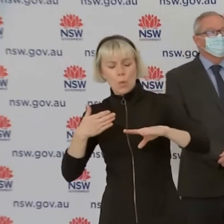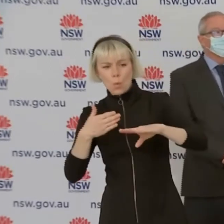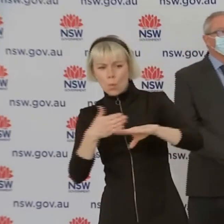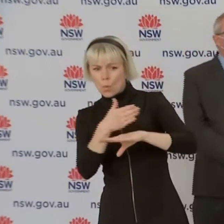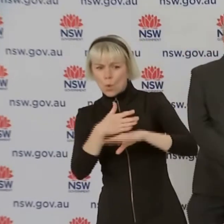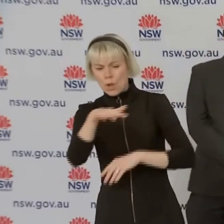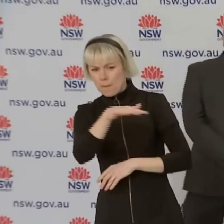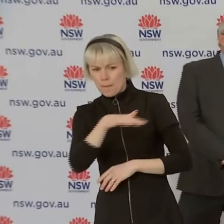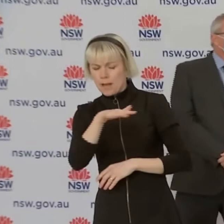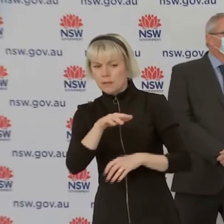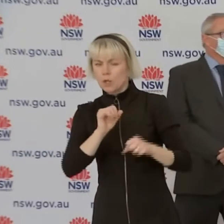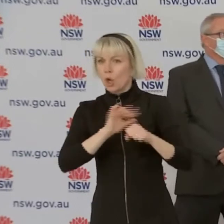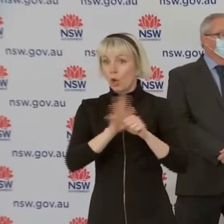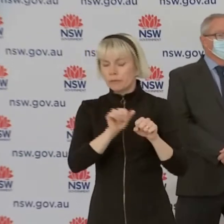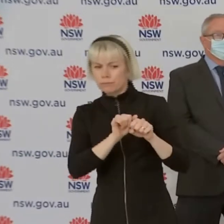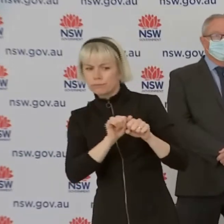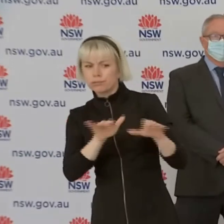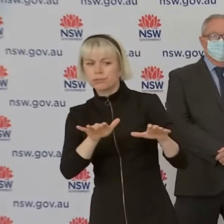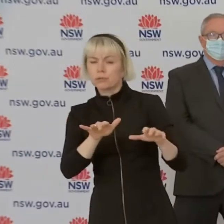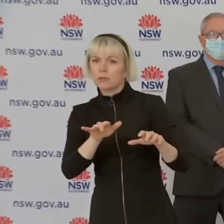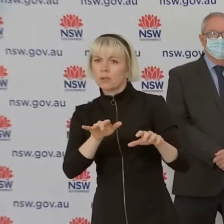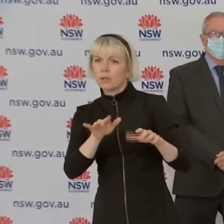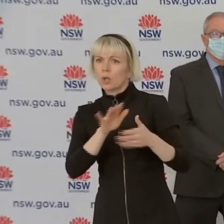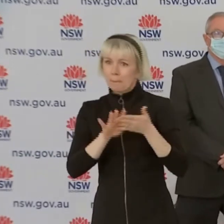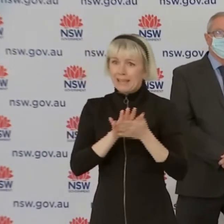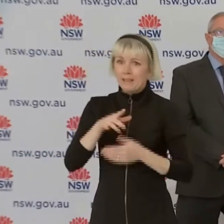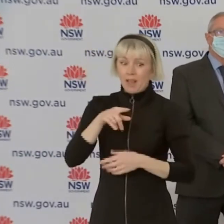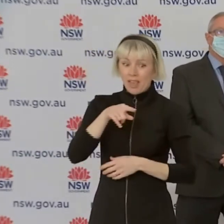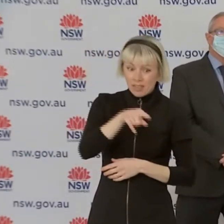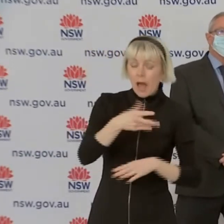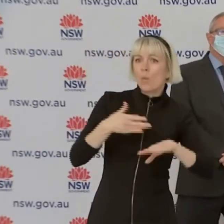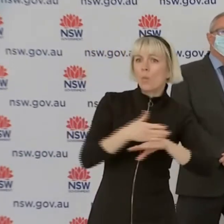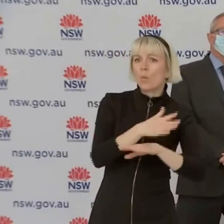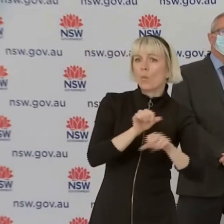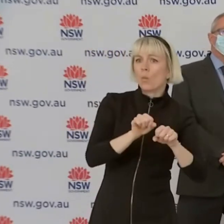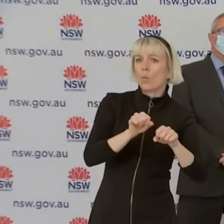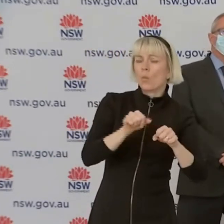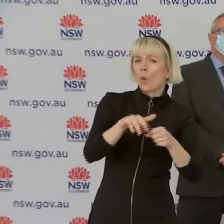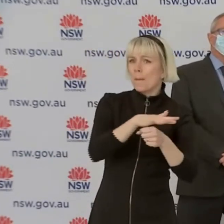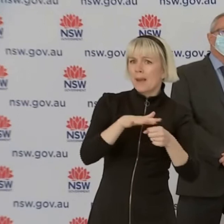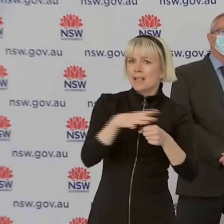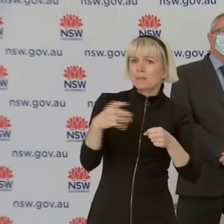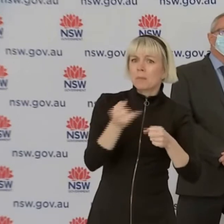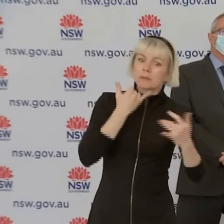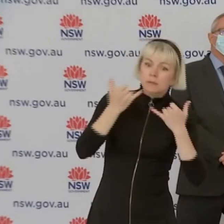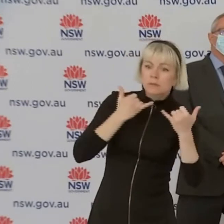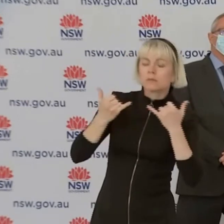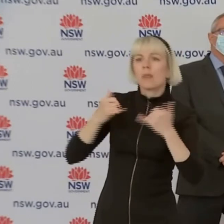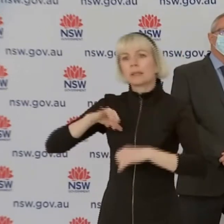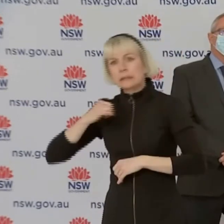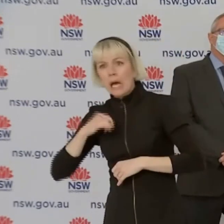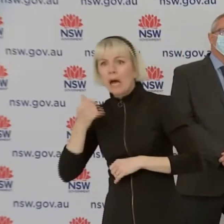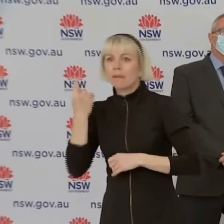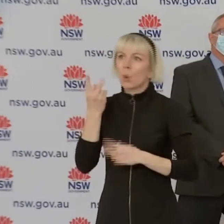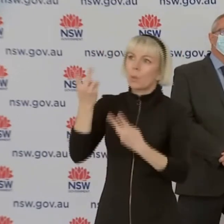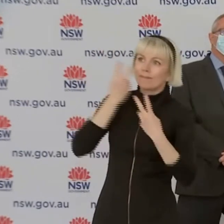it's contained, as you said yesterday, if it's contained in one workplace, you're not necessarily going to publish it on the public website because you know everybody who's in that space.